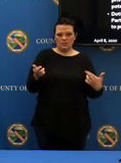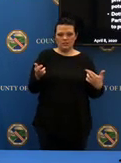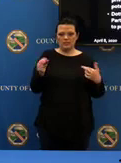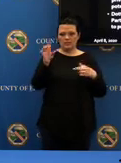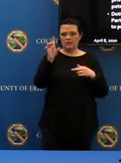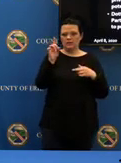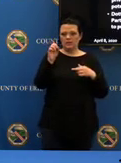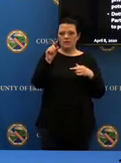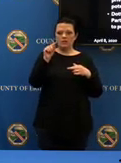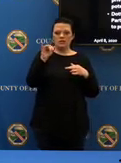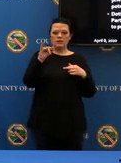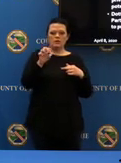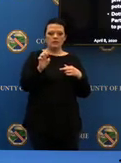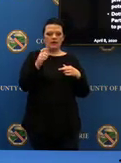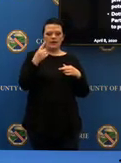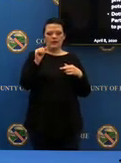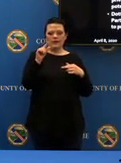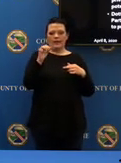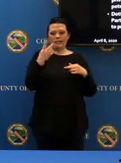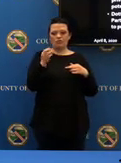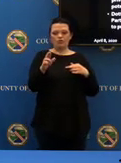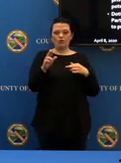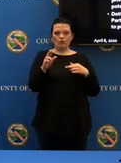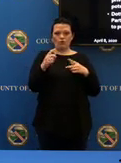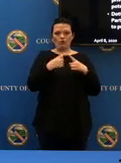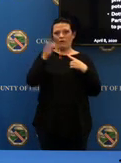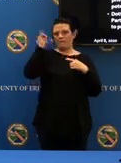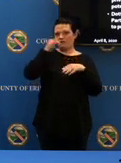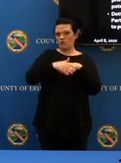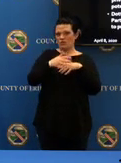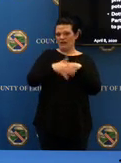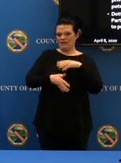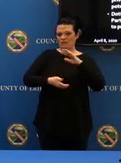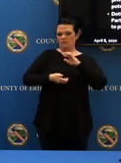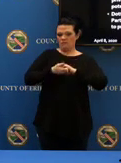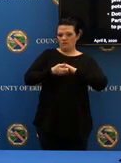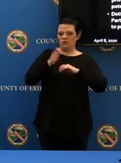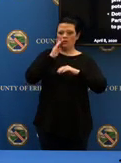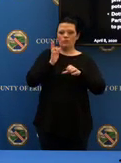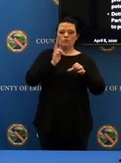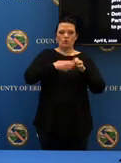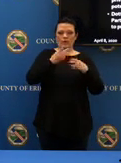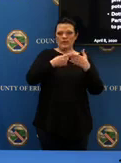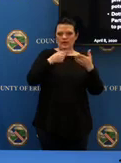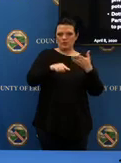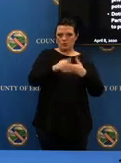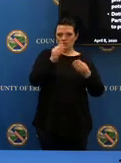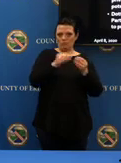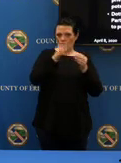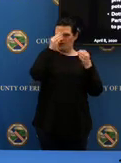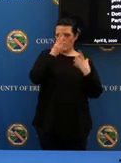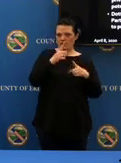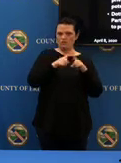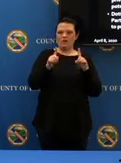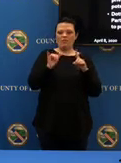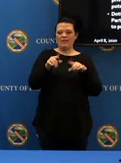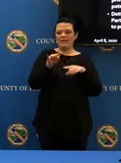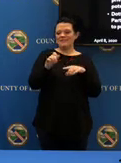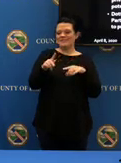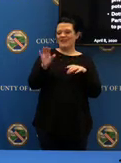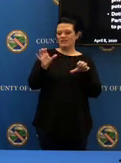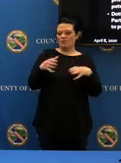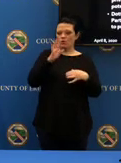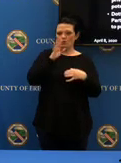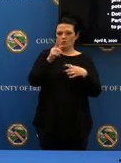the president from the Buffalo-Niagara Partnership, will join me next week to provide more information on this. But the task force will be